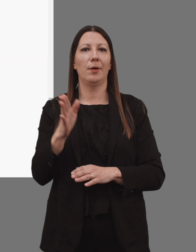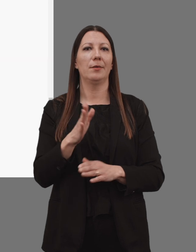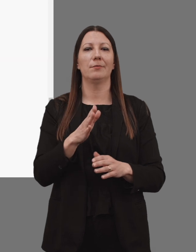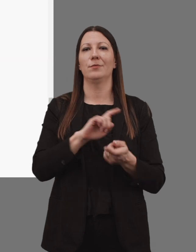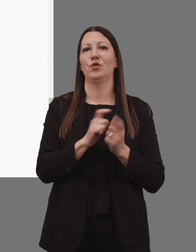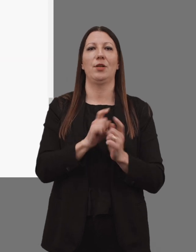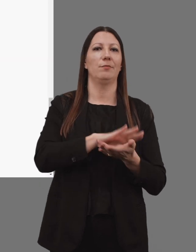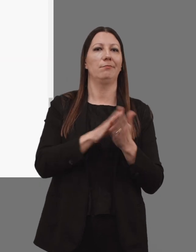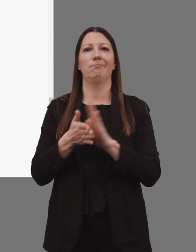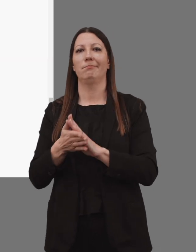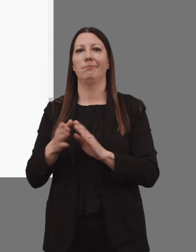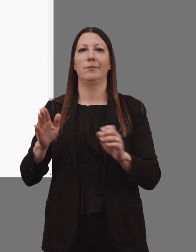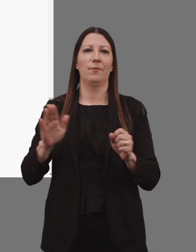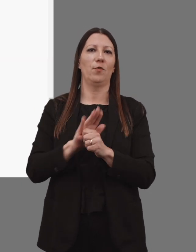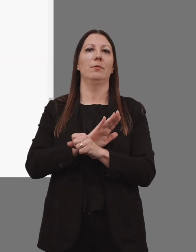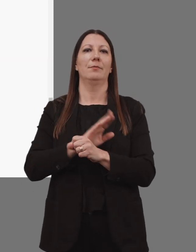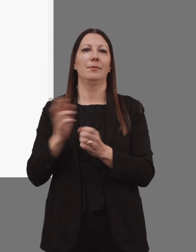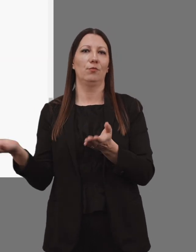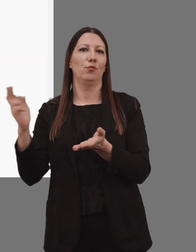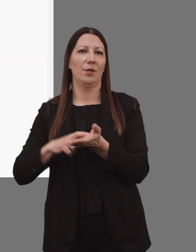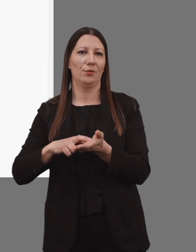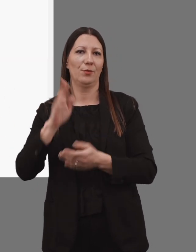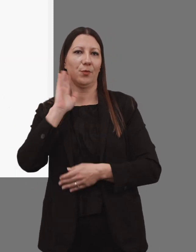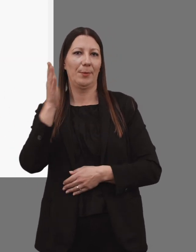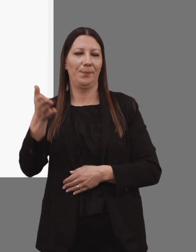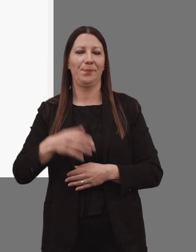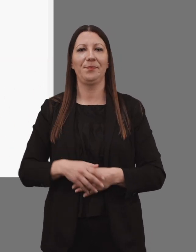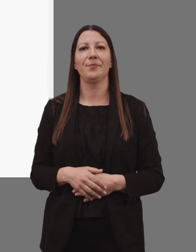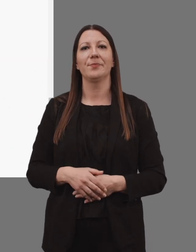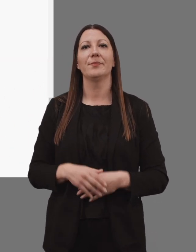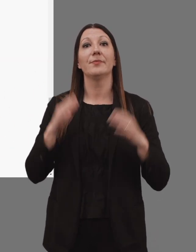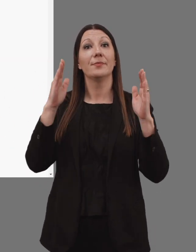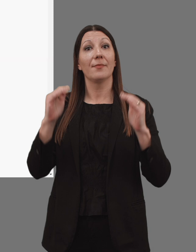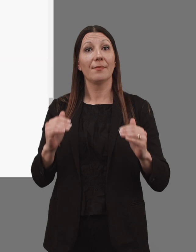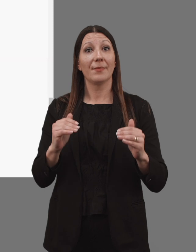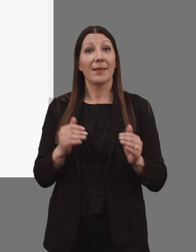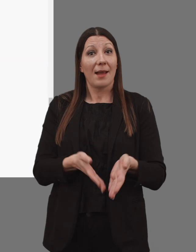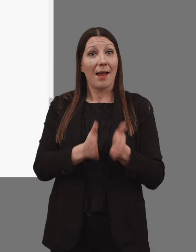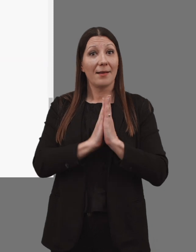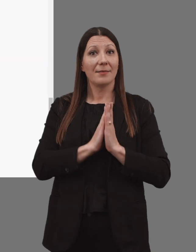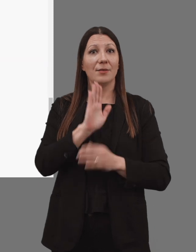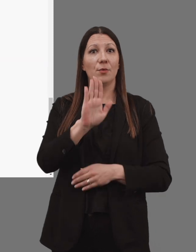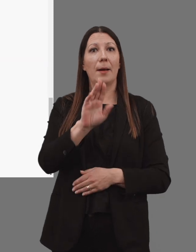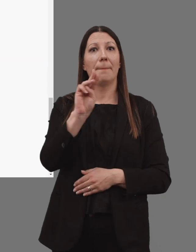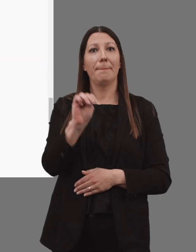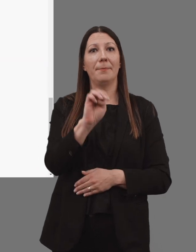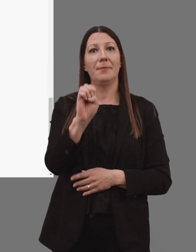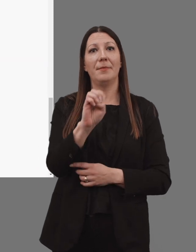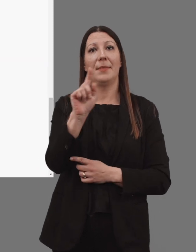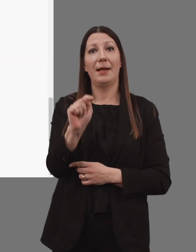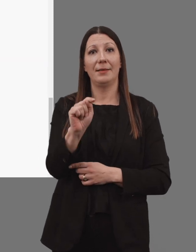admission. So it asks you here for your MET number. That's your 9-digit